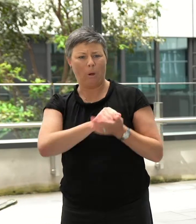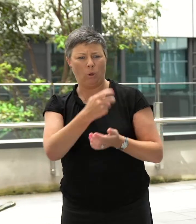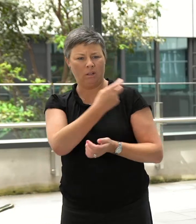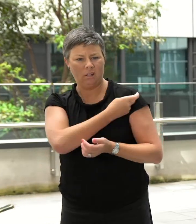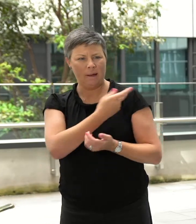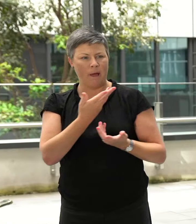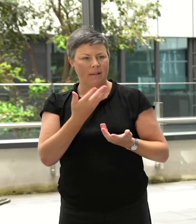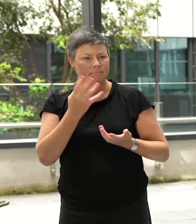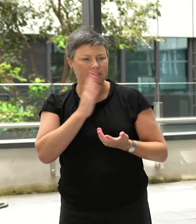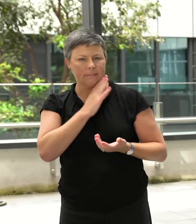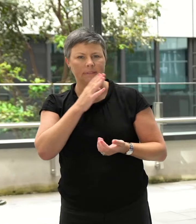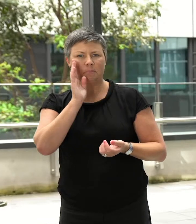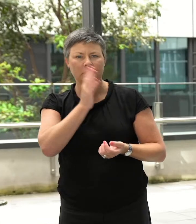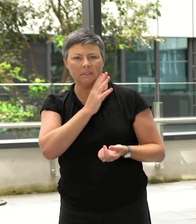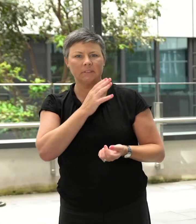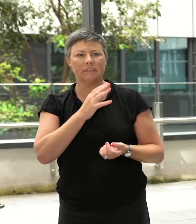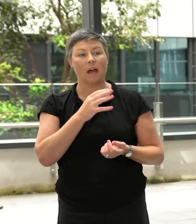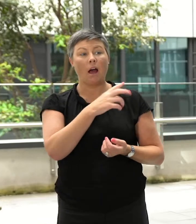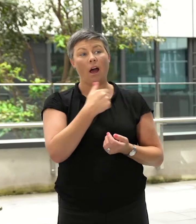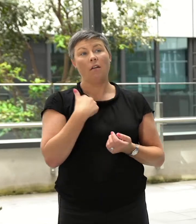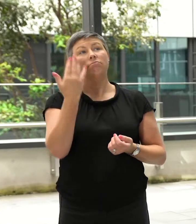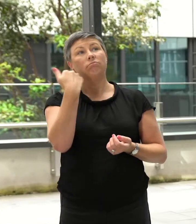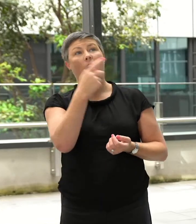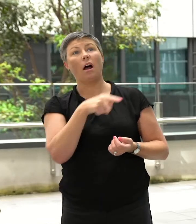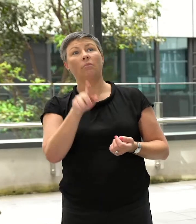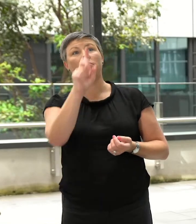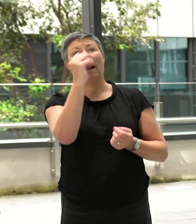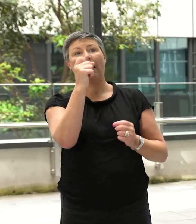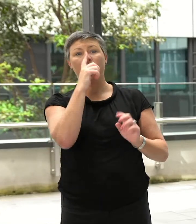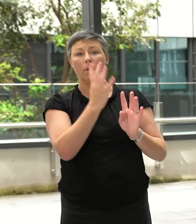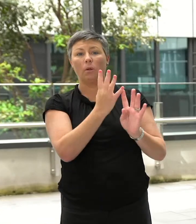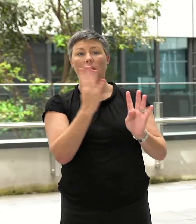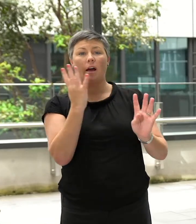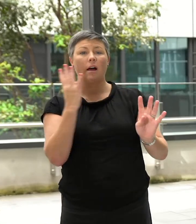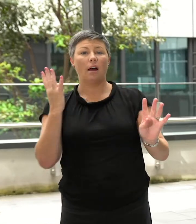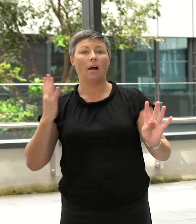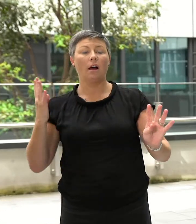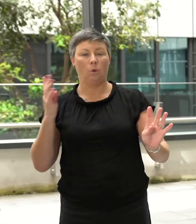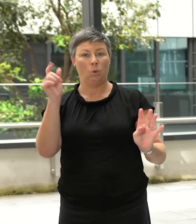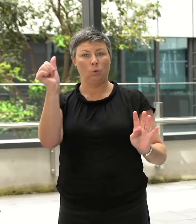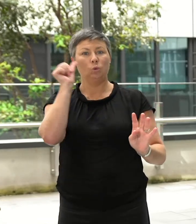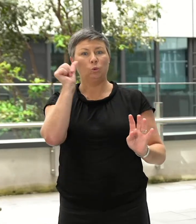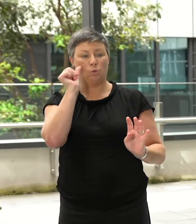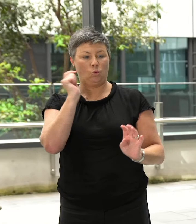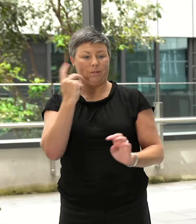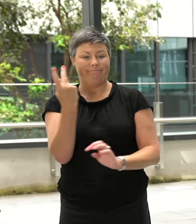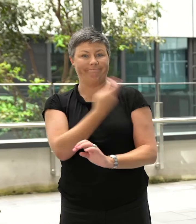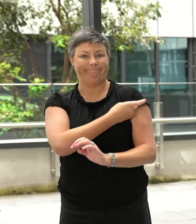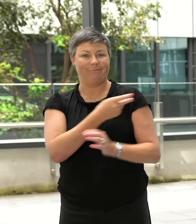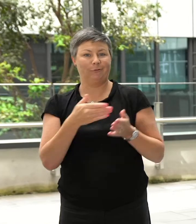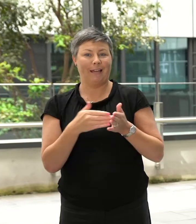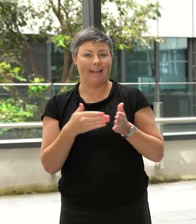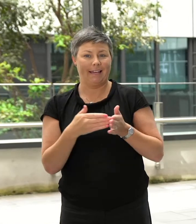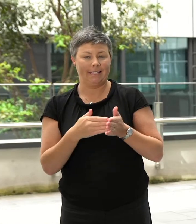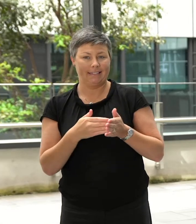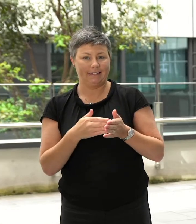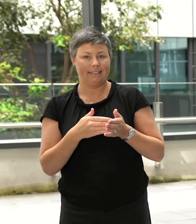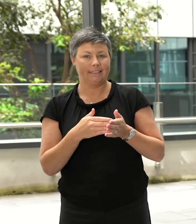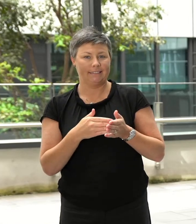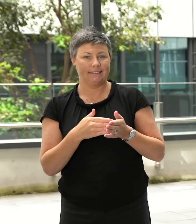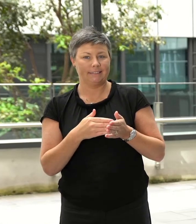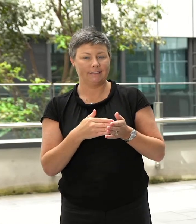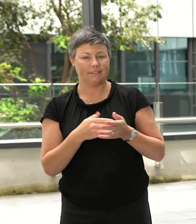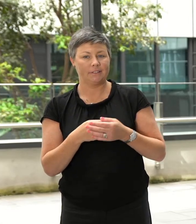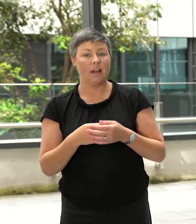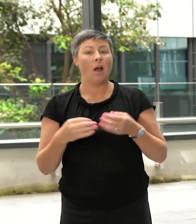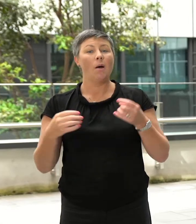Well, I was just up there today, and there was obviously a line of people that knew they were getting their vaccines today. And what is very important is